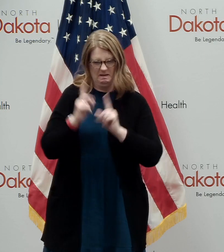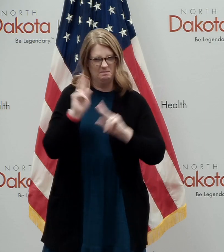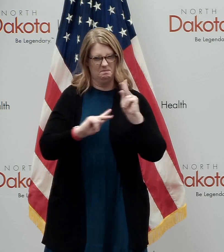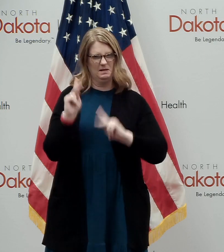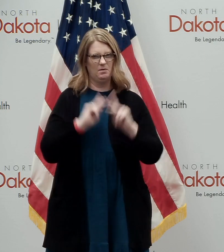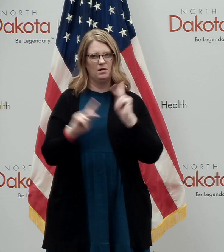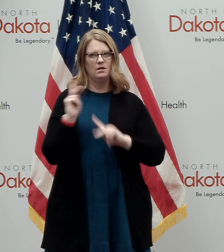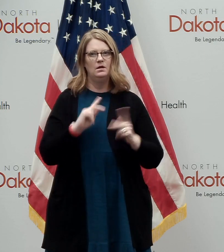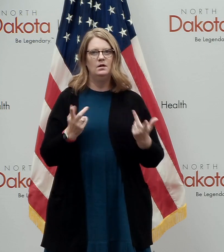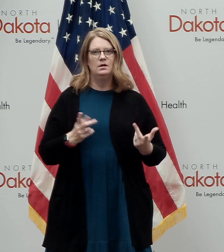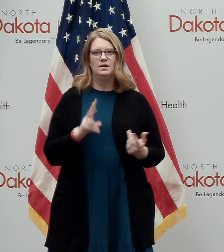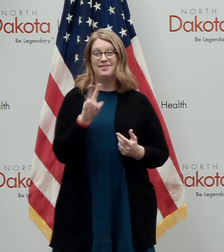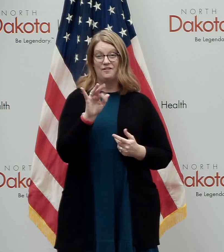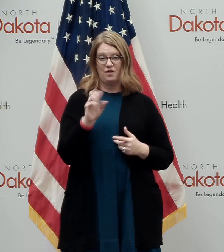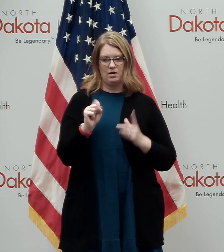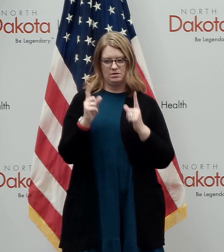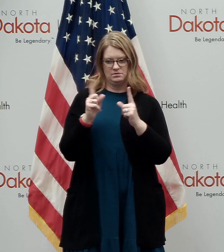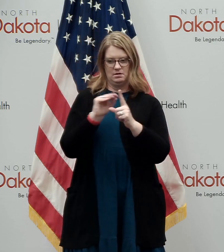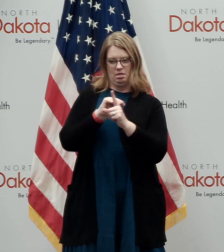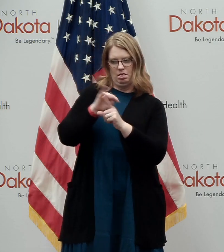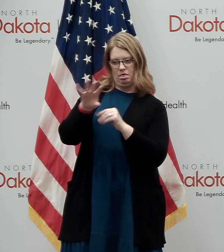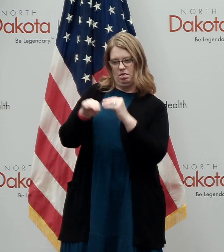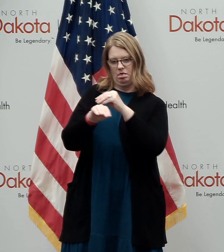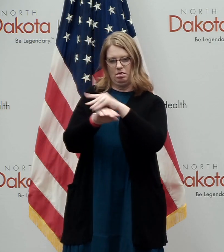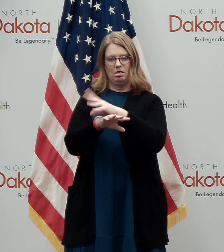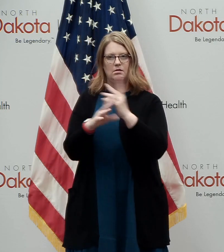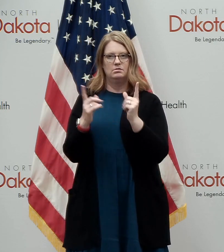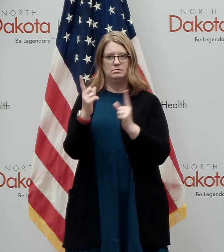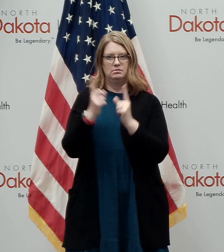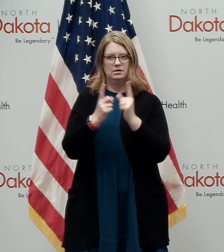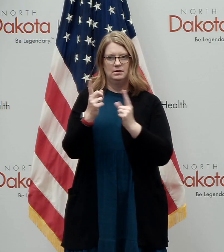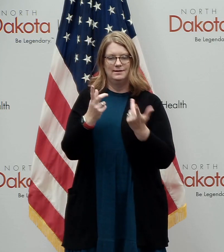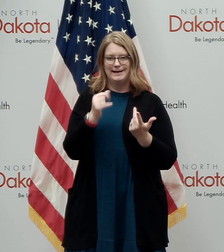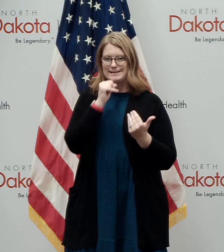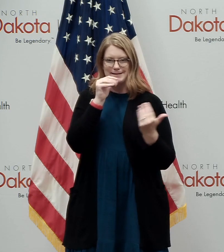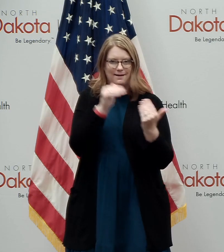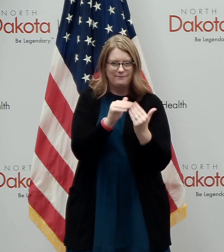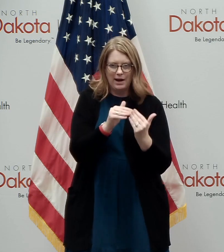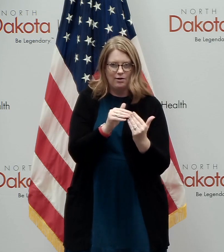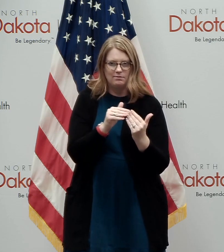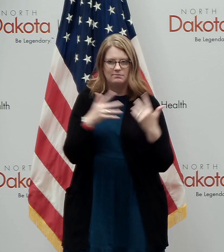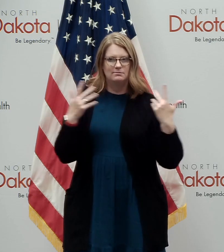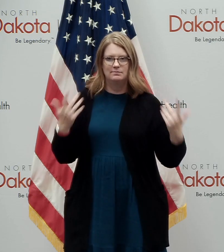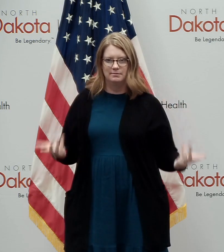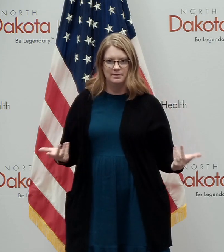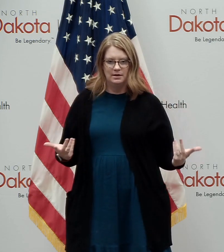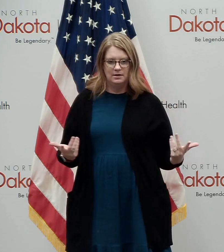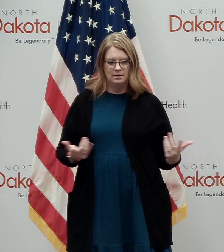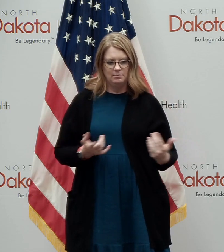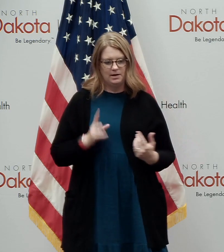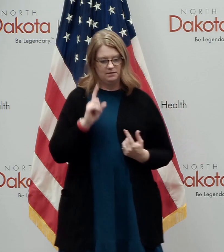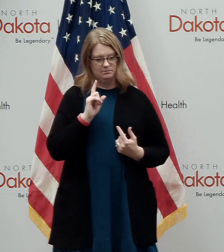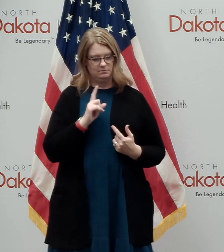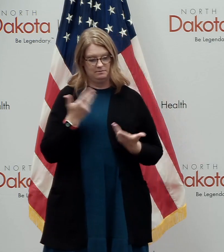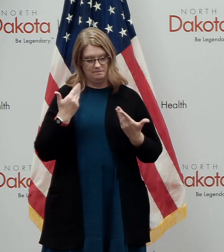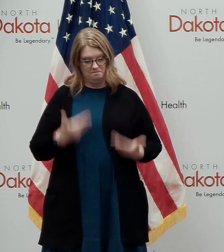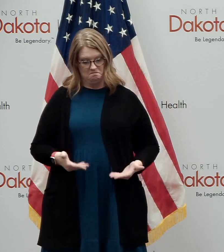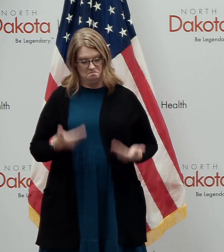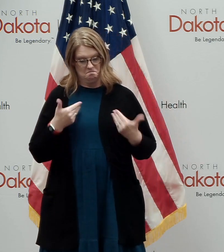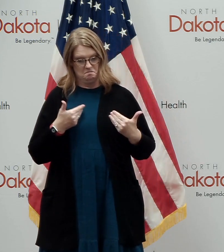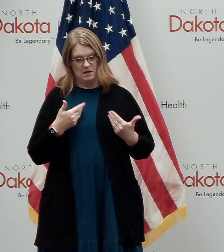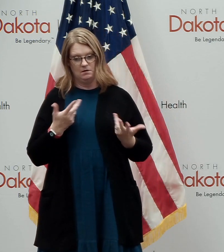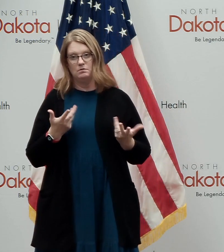moves from people to people in a very unfair and unjust way, in the sense that it can move from one person who might